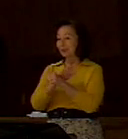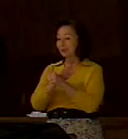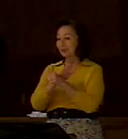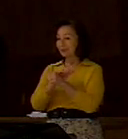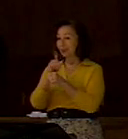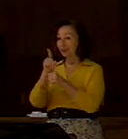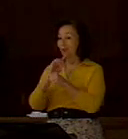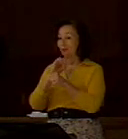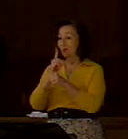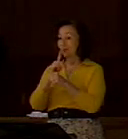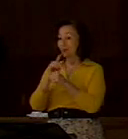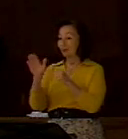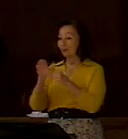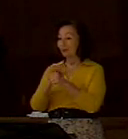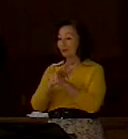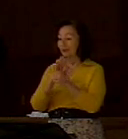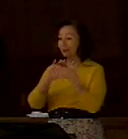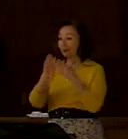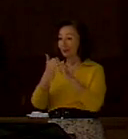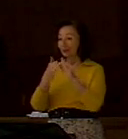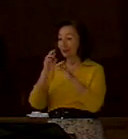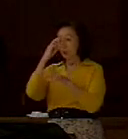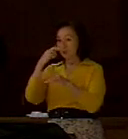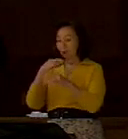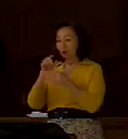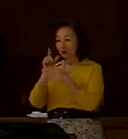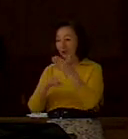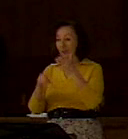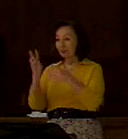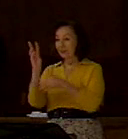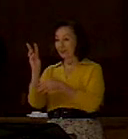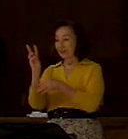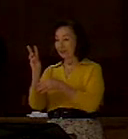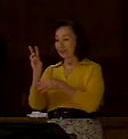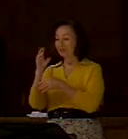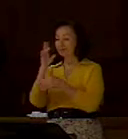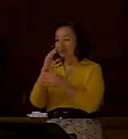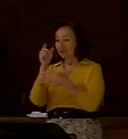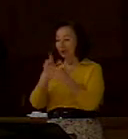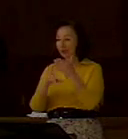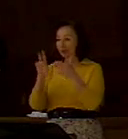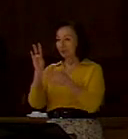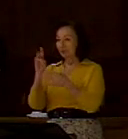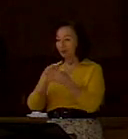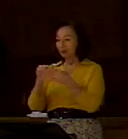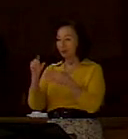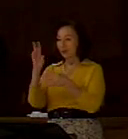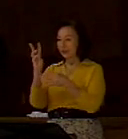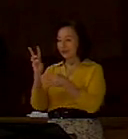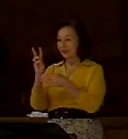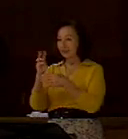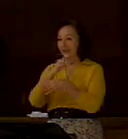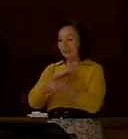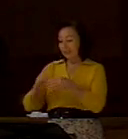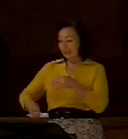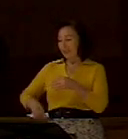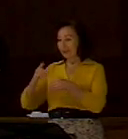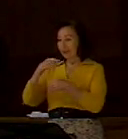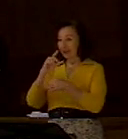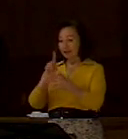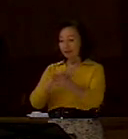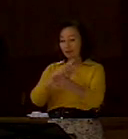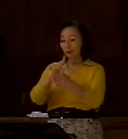You are fully forgiven. Romans chapter 6, chapter 4, verse 6, Paul writes, David said this in the psalm,